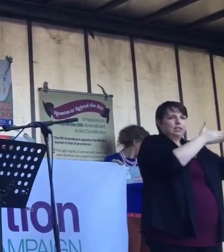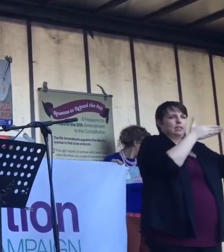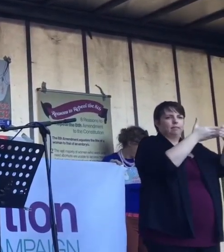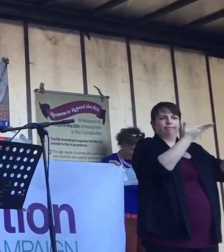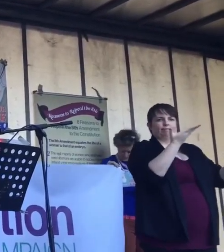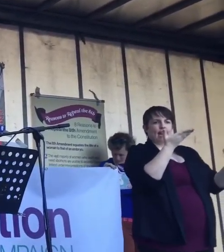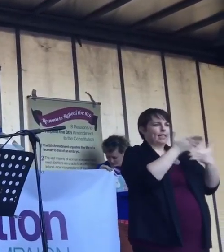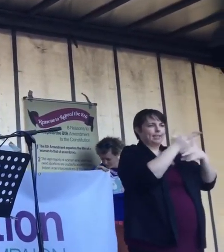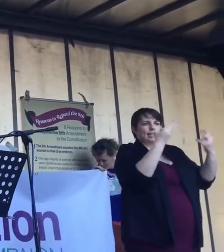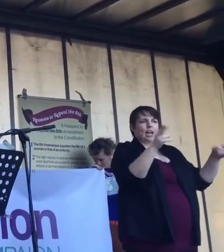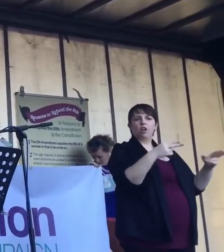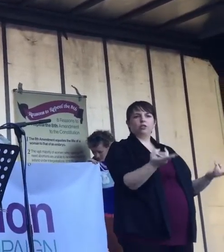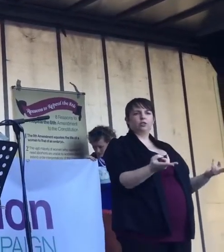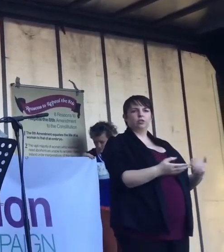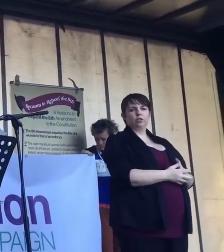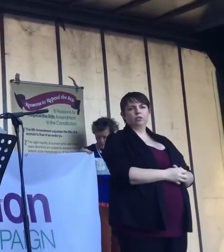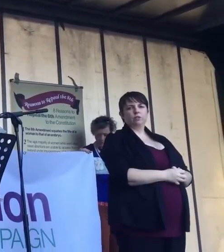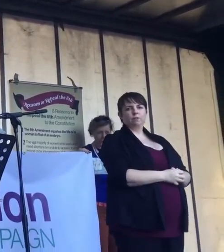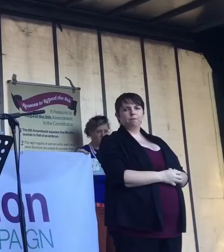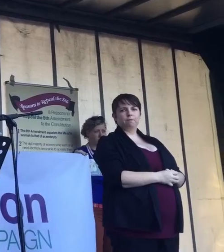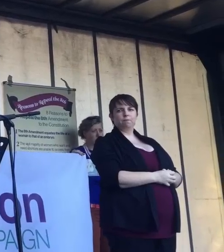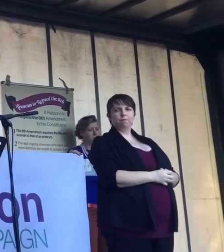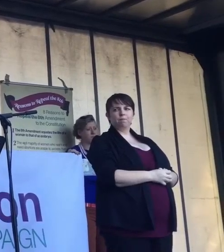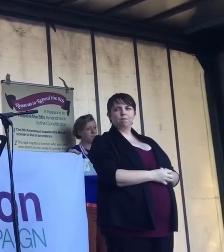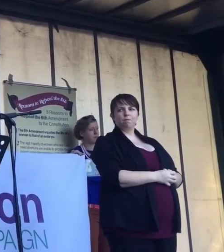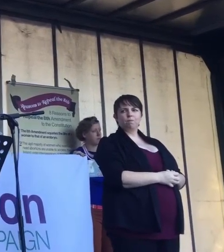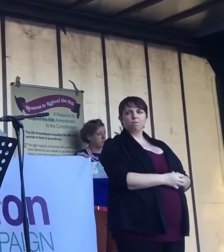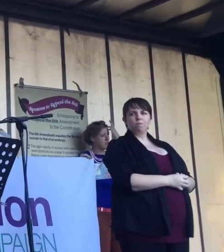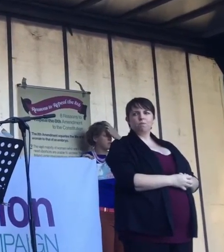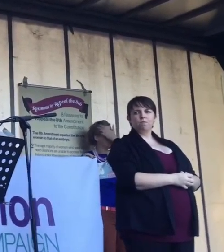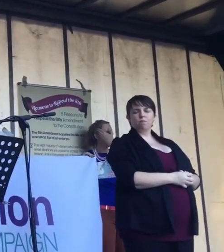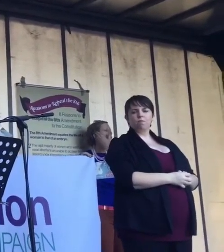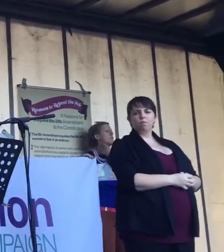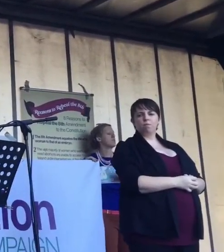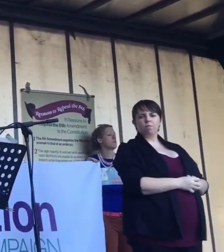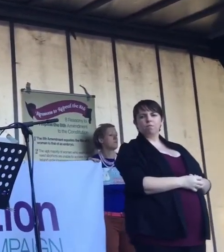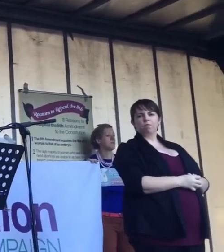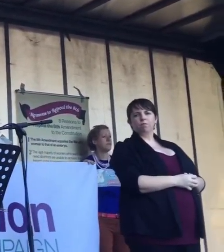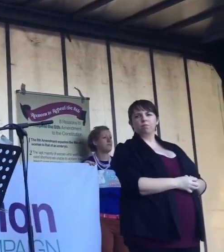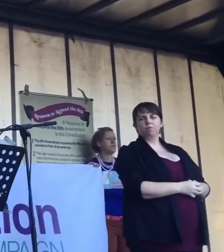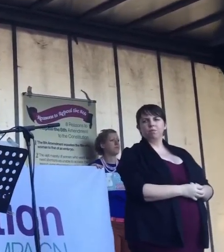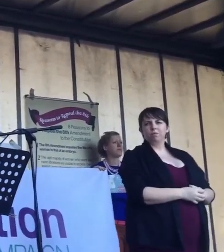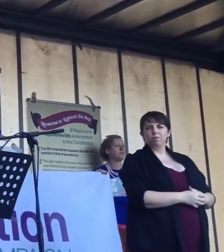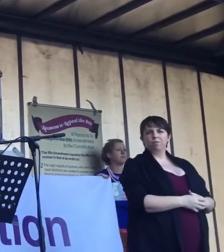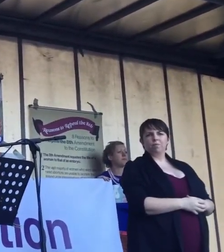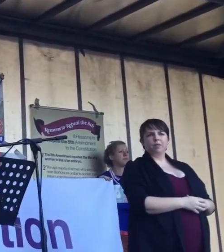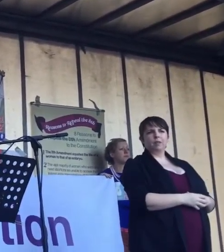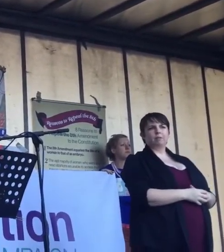abortion.